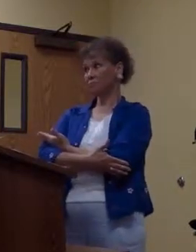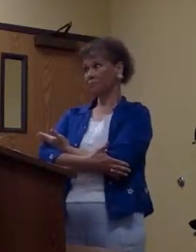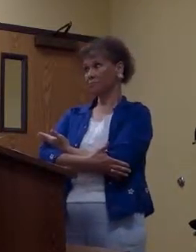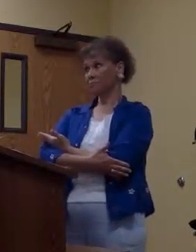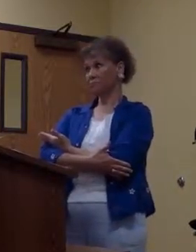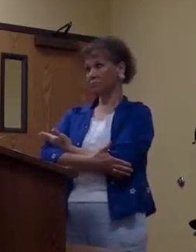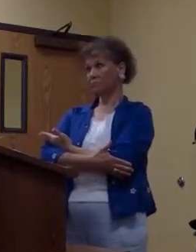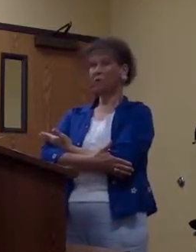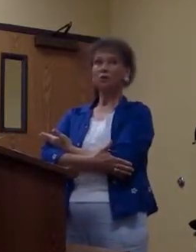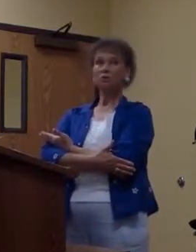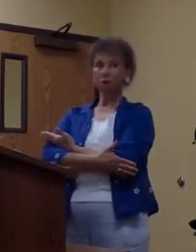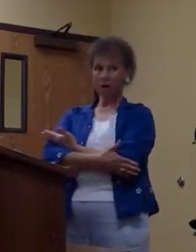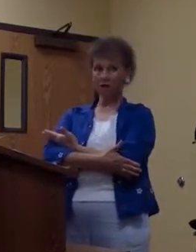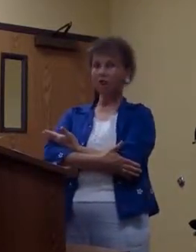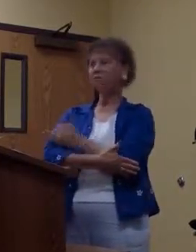Daughter, girl, baby.